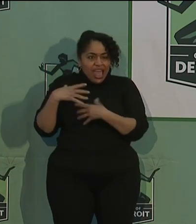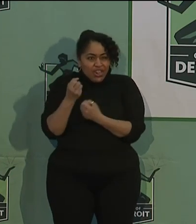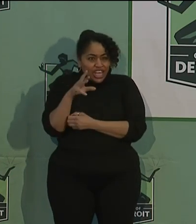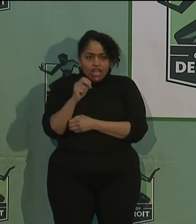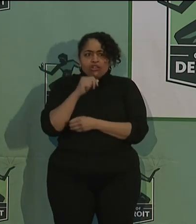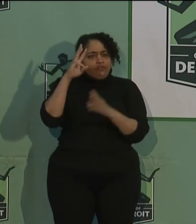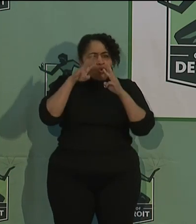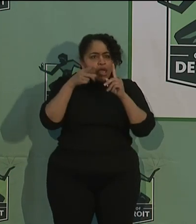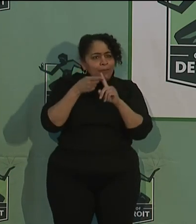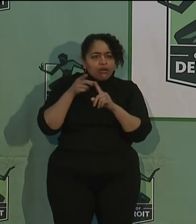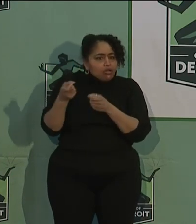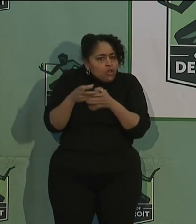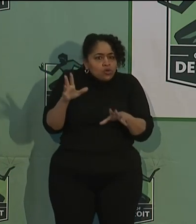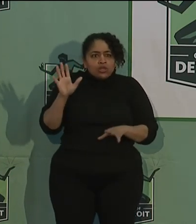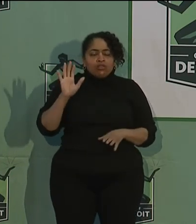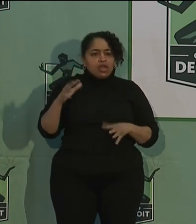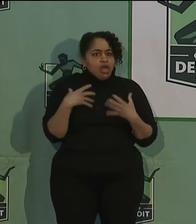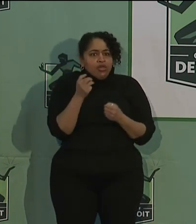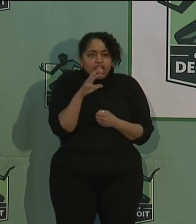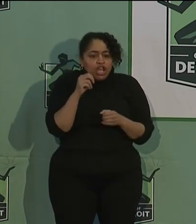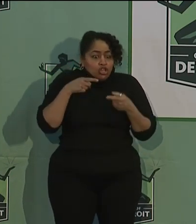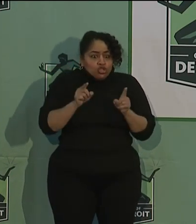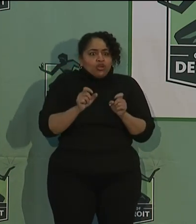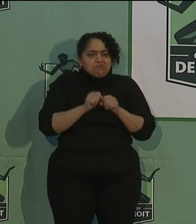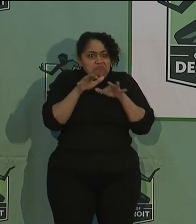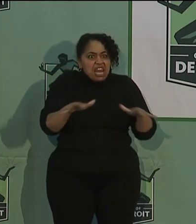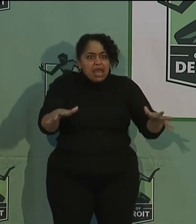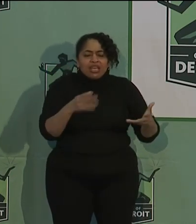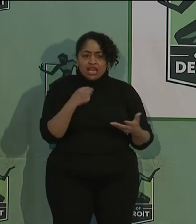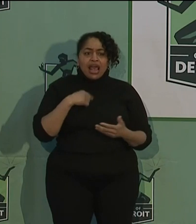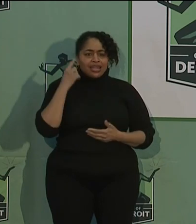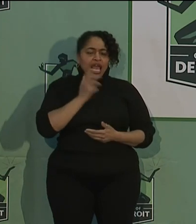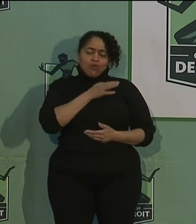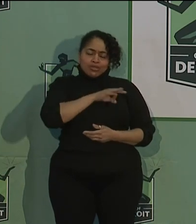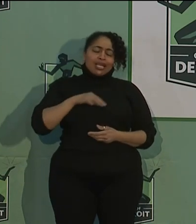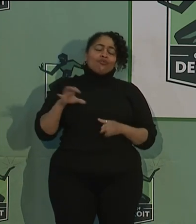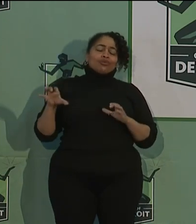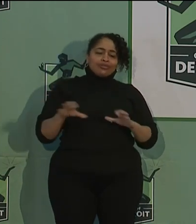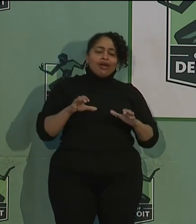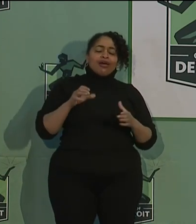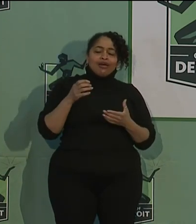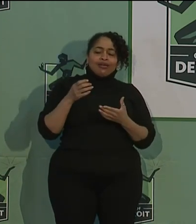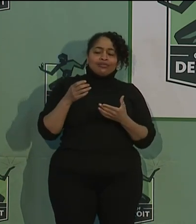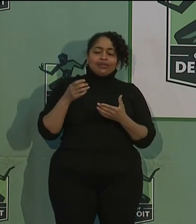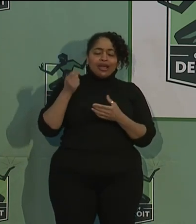a pandemic. And I think our employees are really understanding that this was done in a way